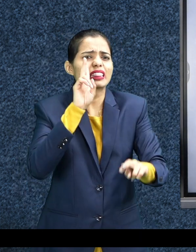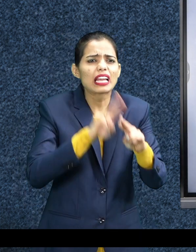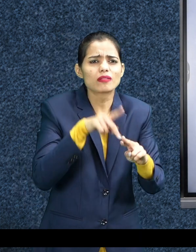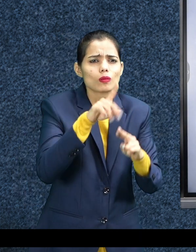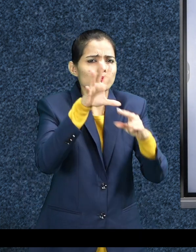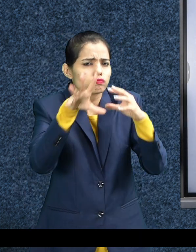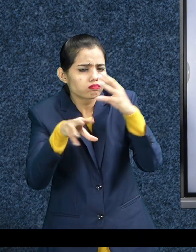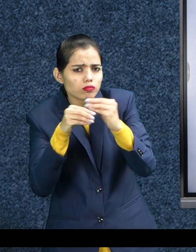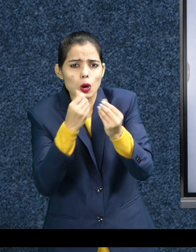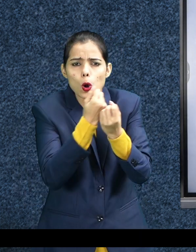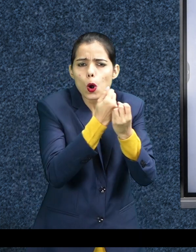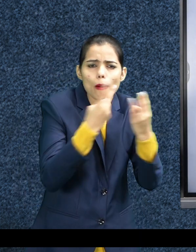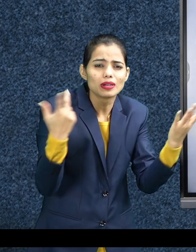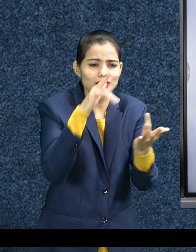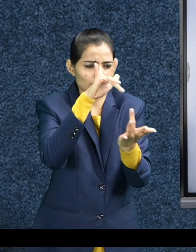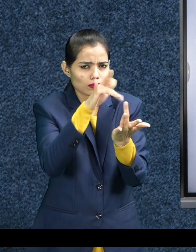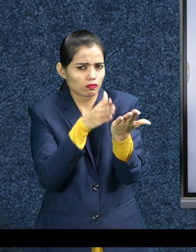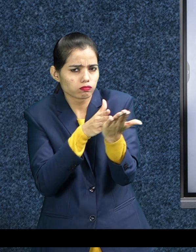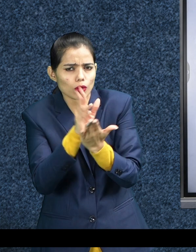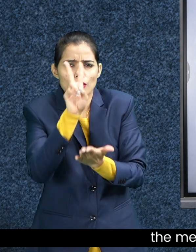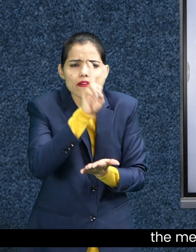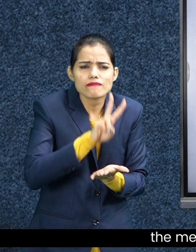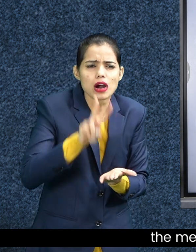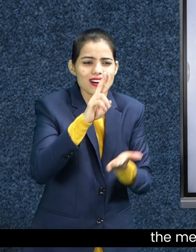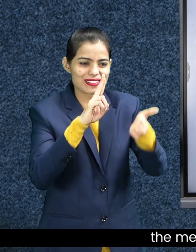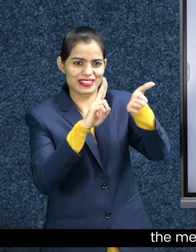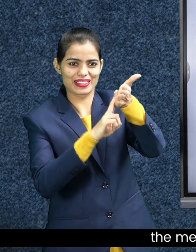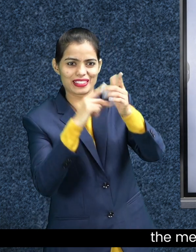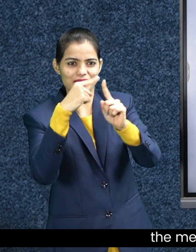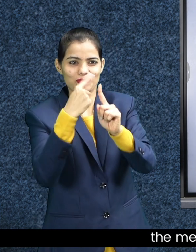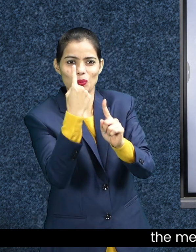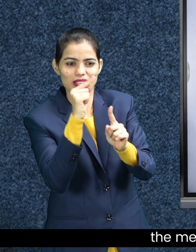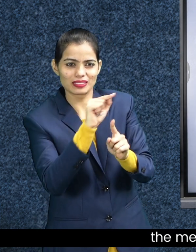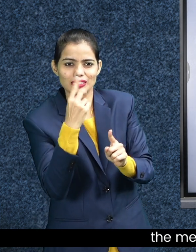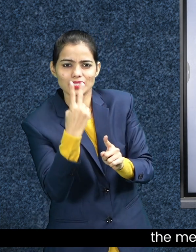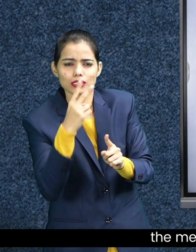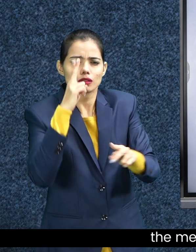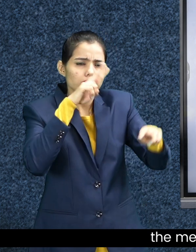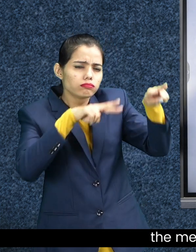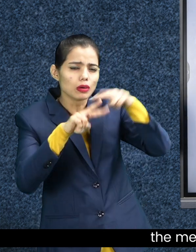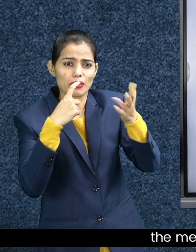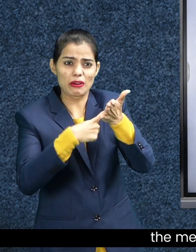If n is an odd number, the median is equal to value of the n plus 1 by tooth